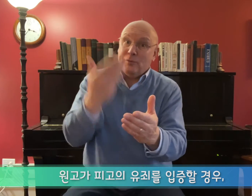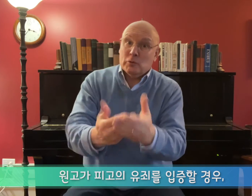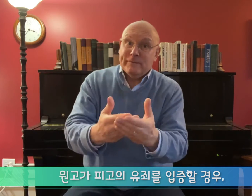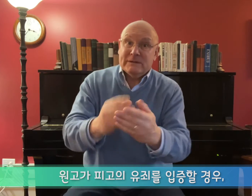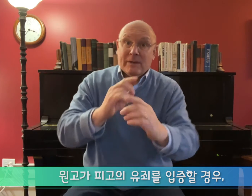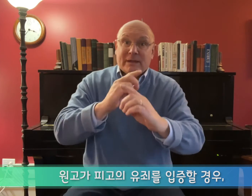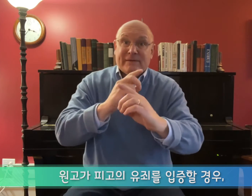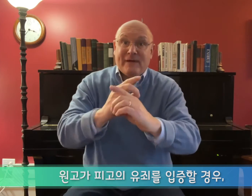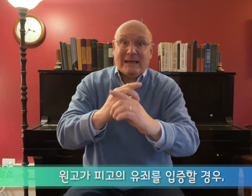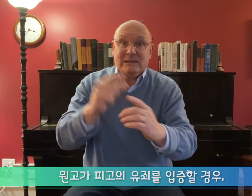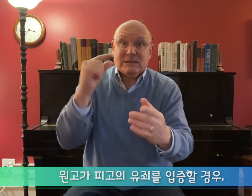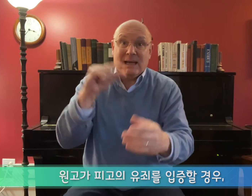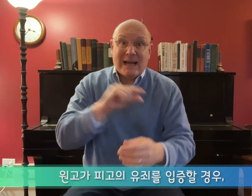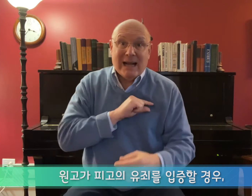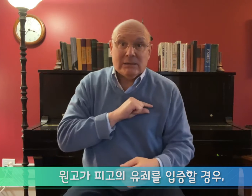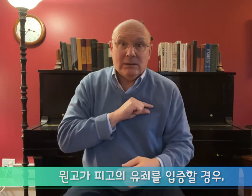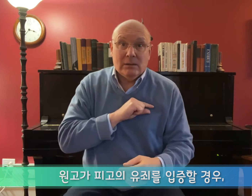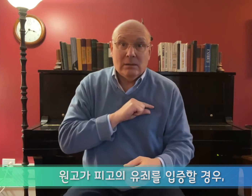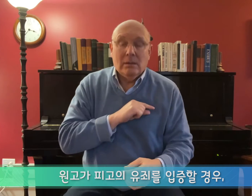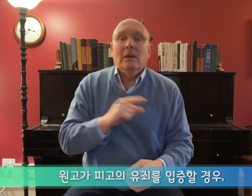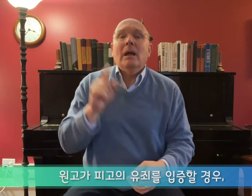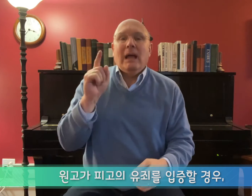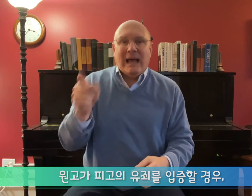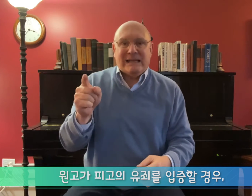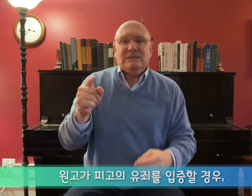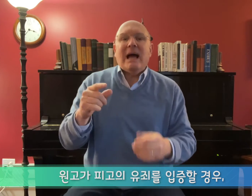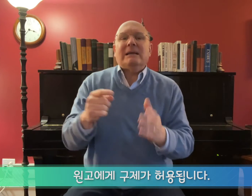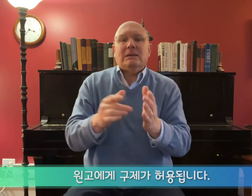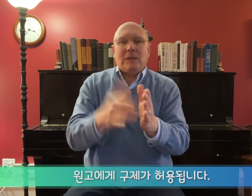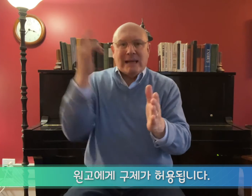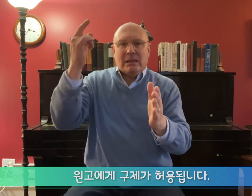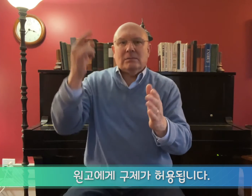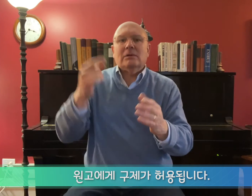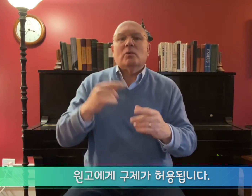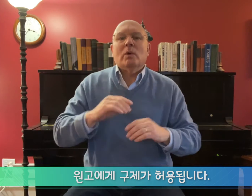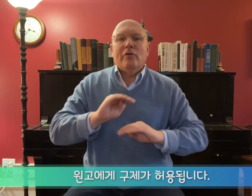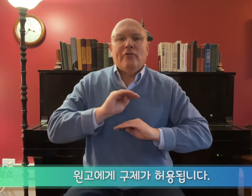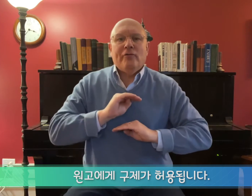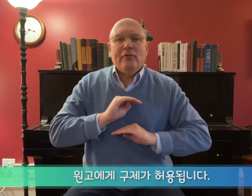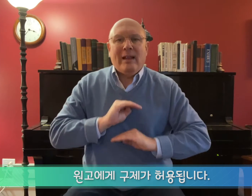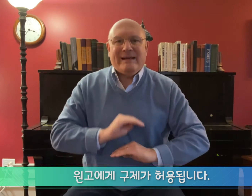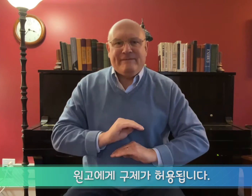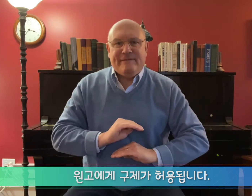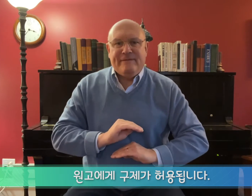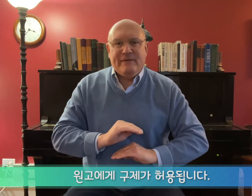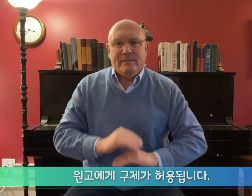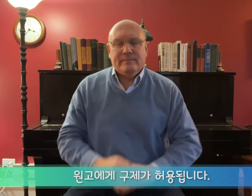the plaintiff proves the defendant's guilt, he is entitled to relief.